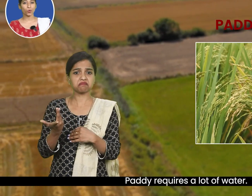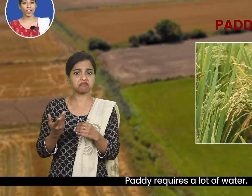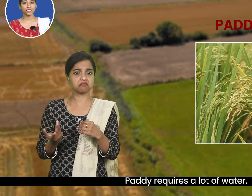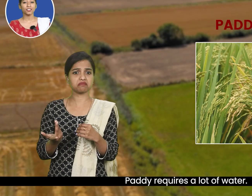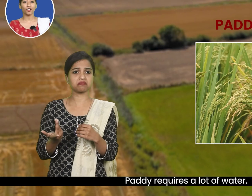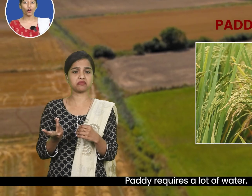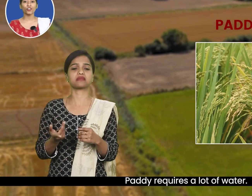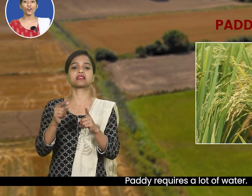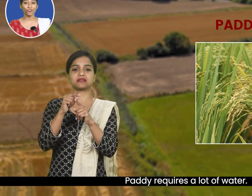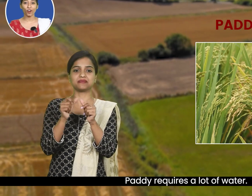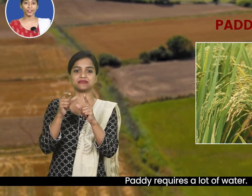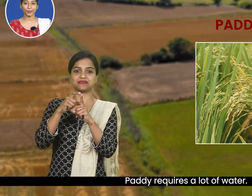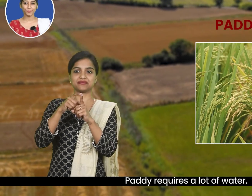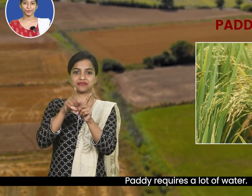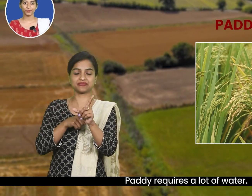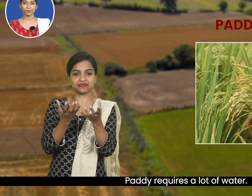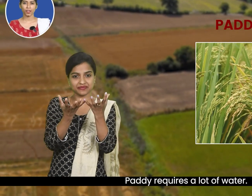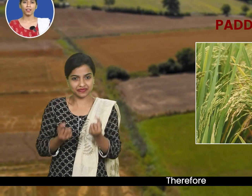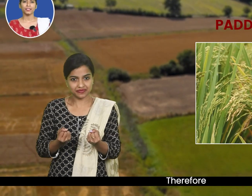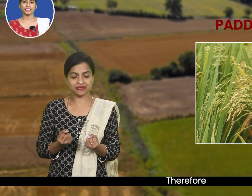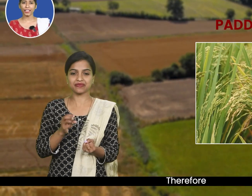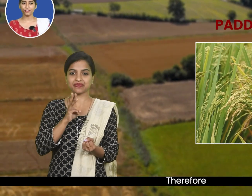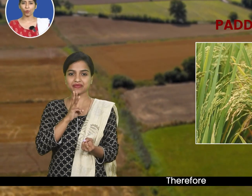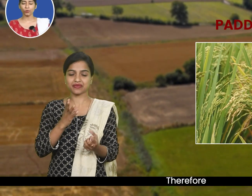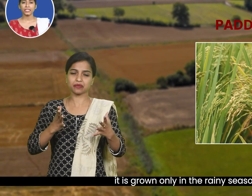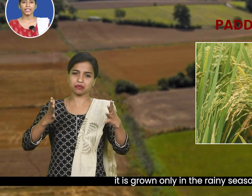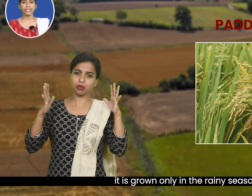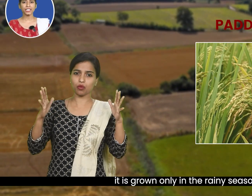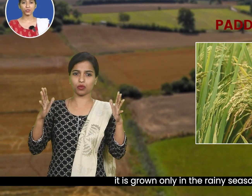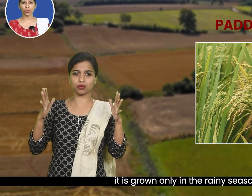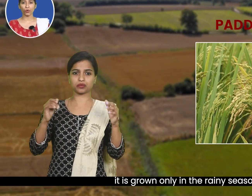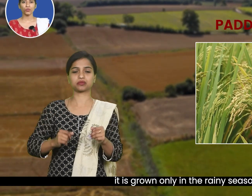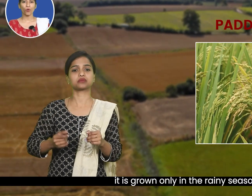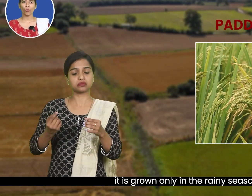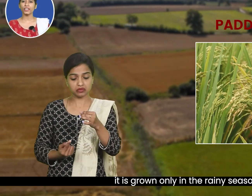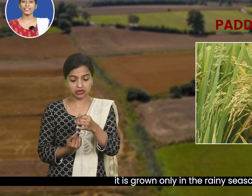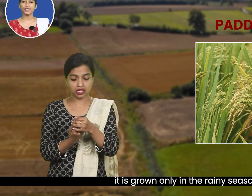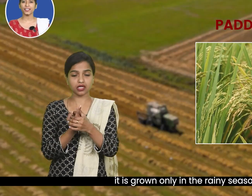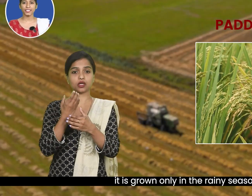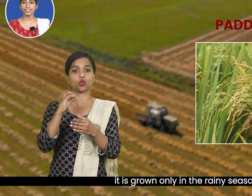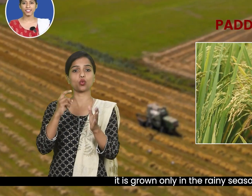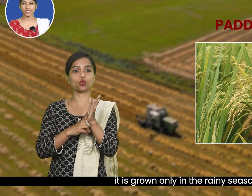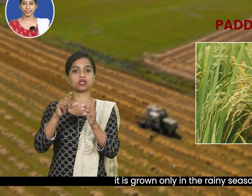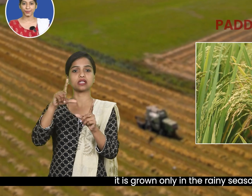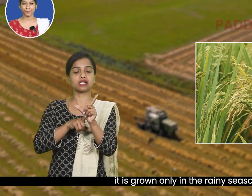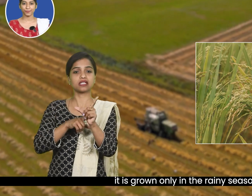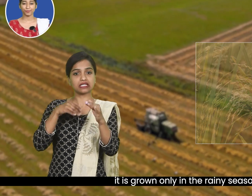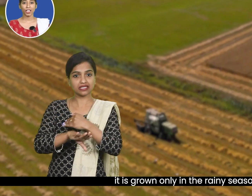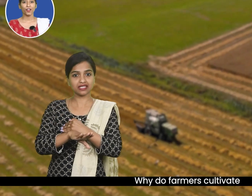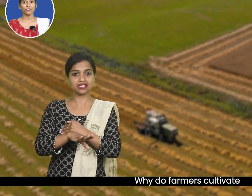Paddy requires a lot of water. Therefore, it is grown only in the rainy